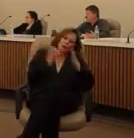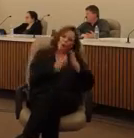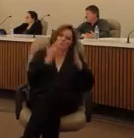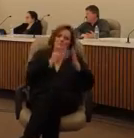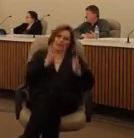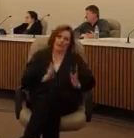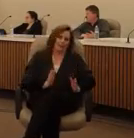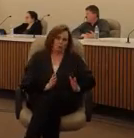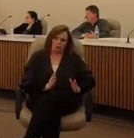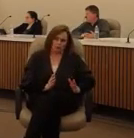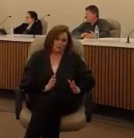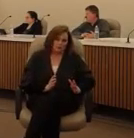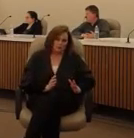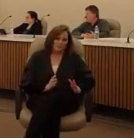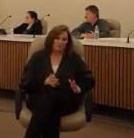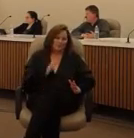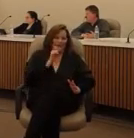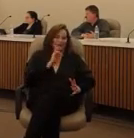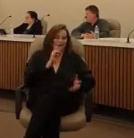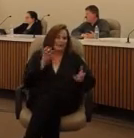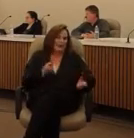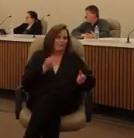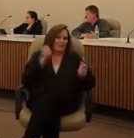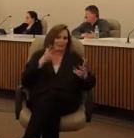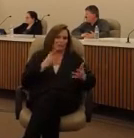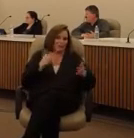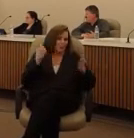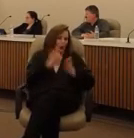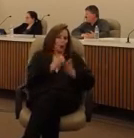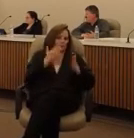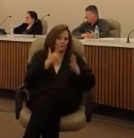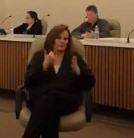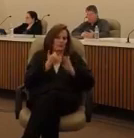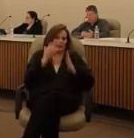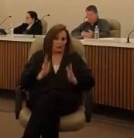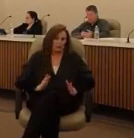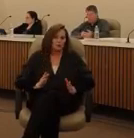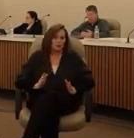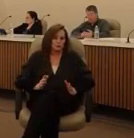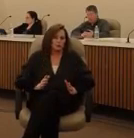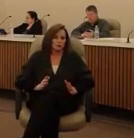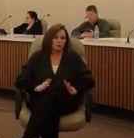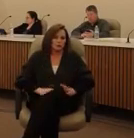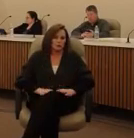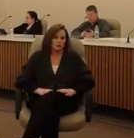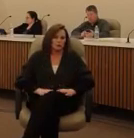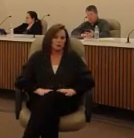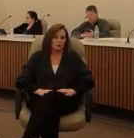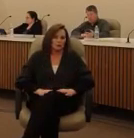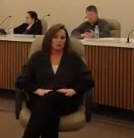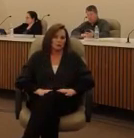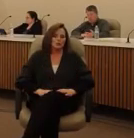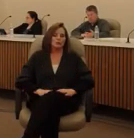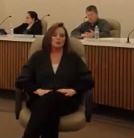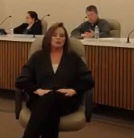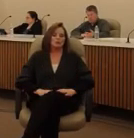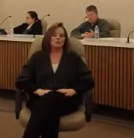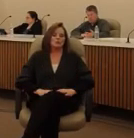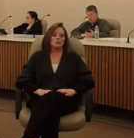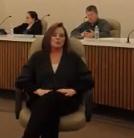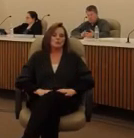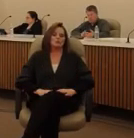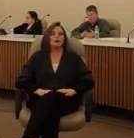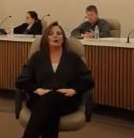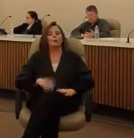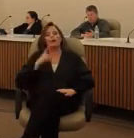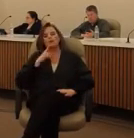there's really not many immediate neighbors there, so. Lucci's Pizza and Grill, according to the